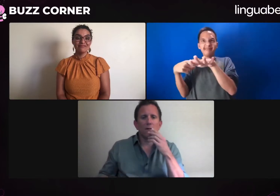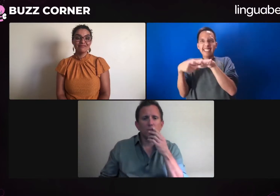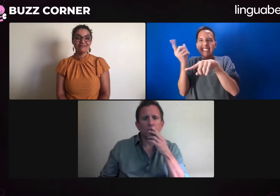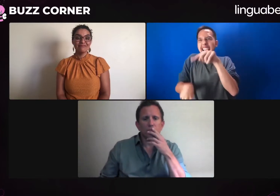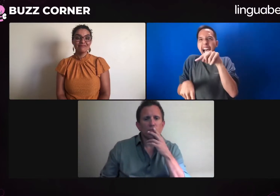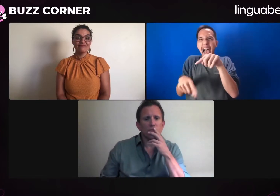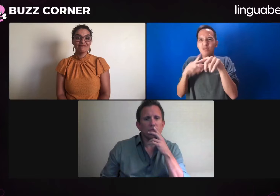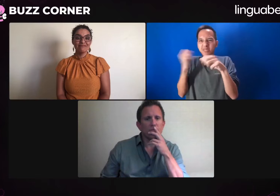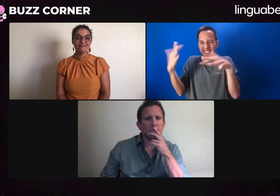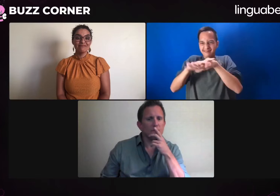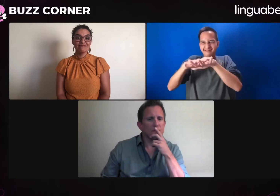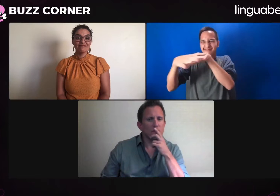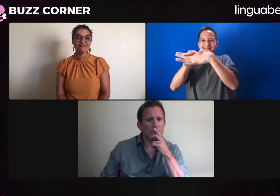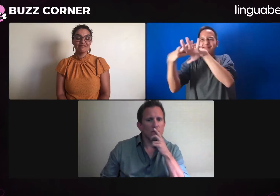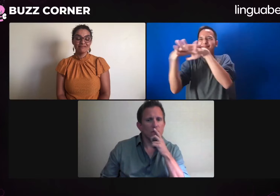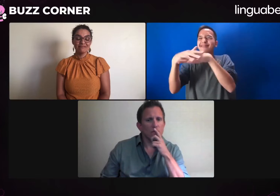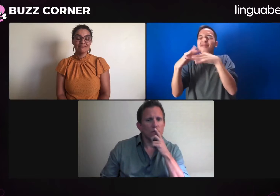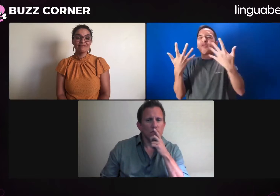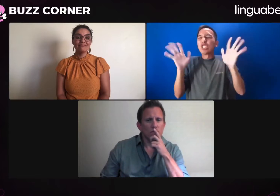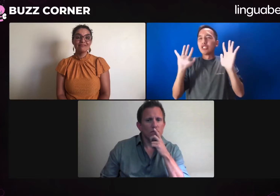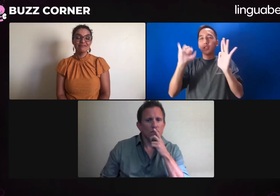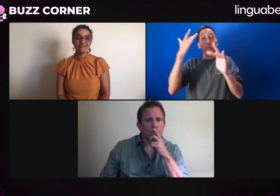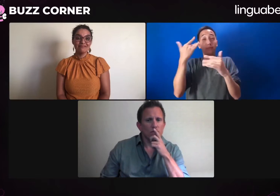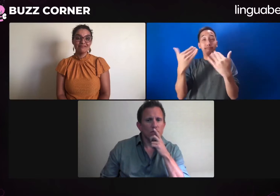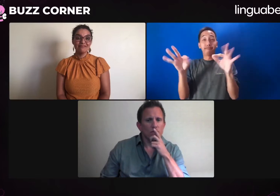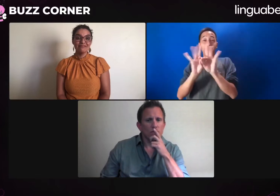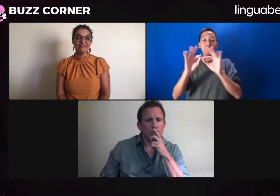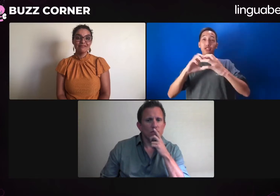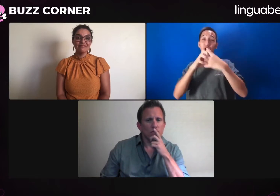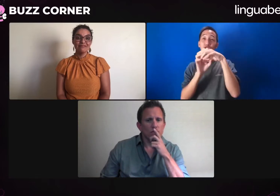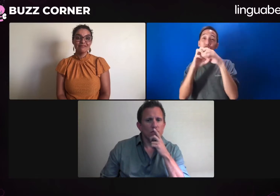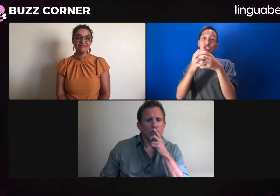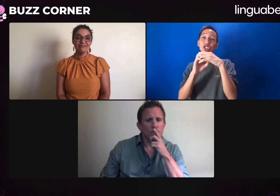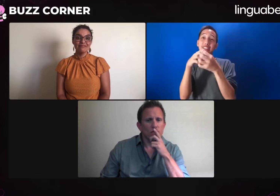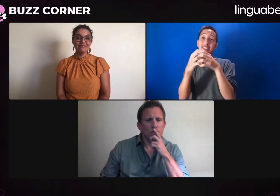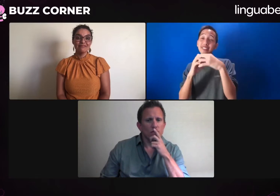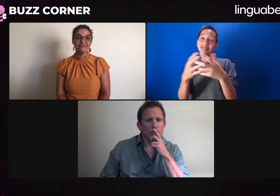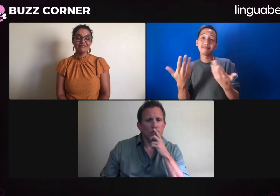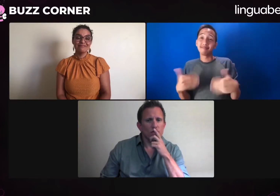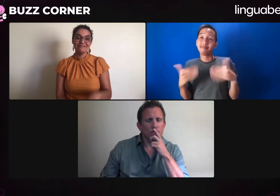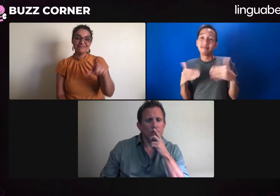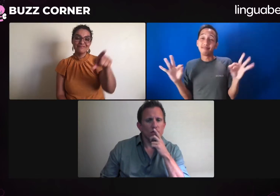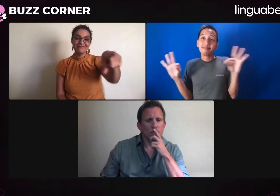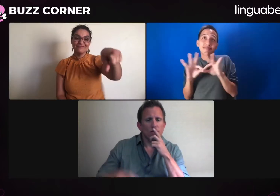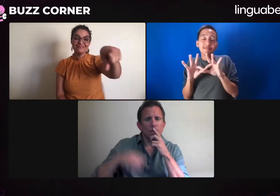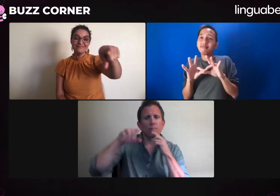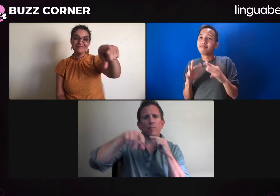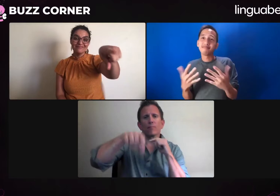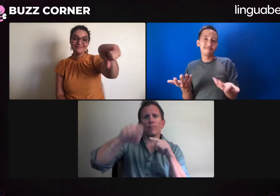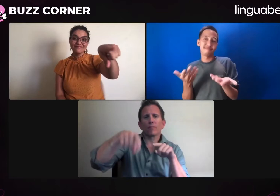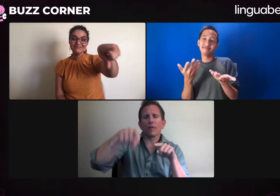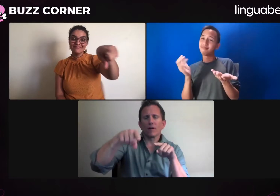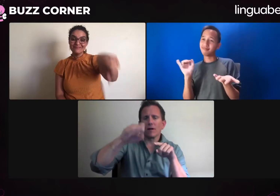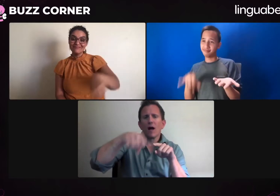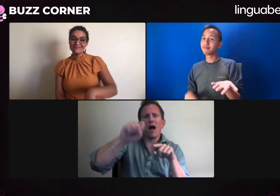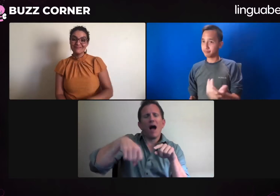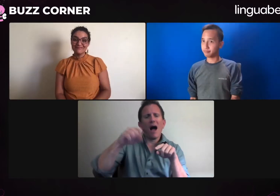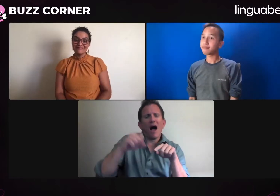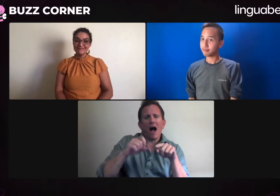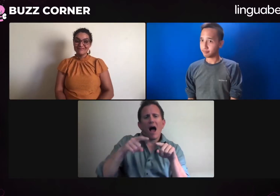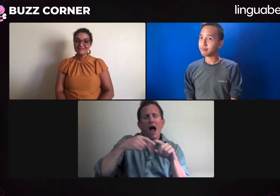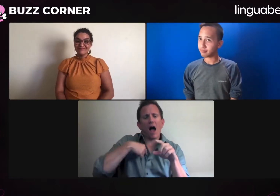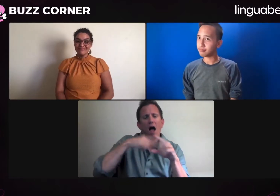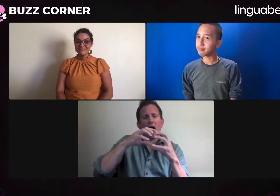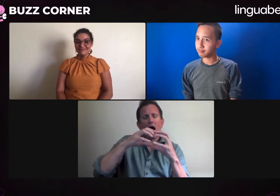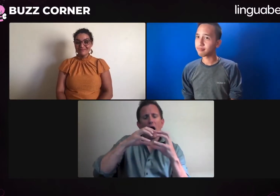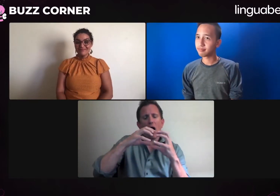You're right. It's not just one layer. You can't just peel off one and then it's done and everything's great. We have to consider all the